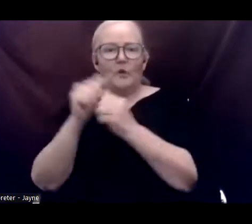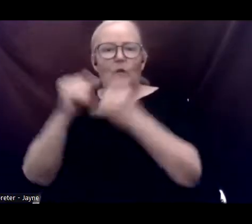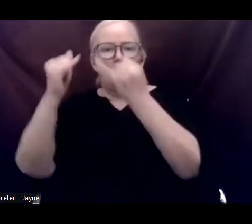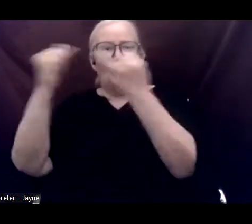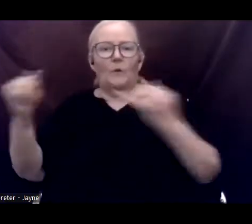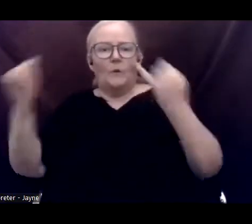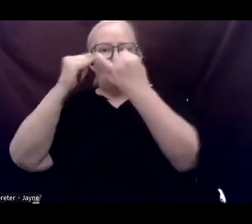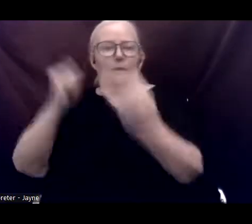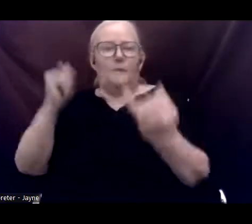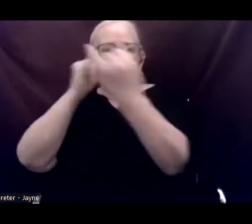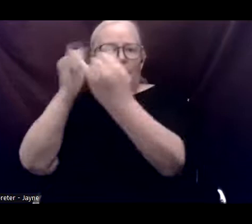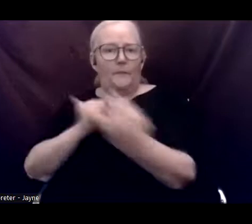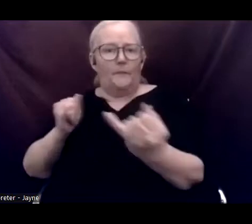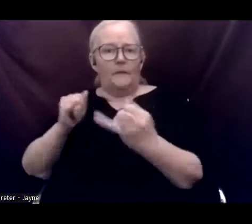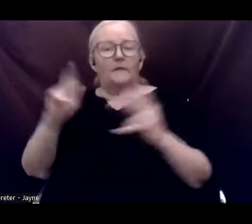woven